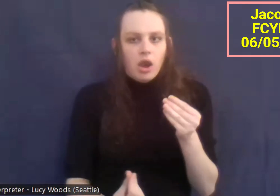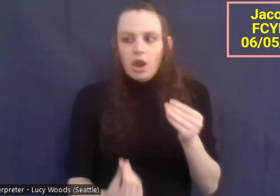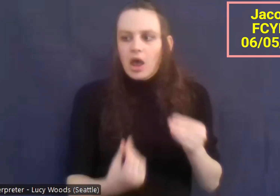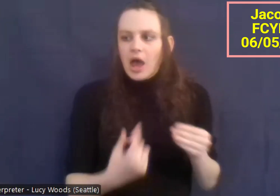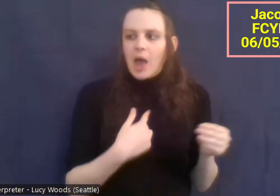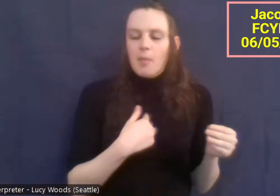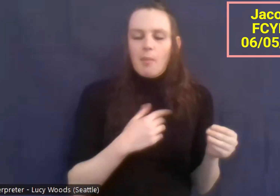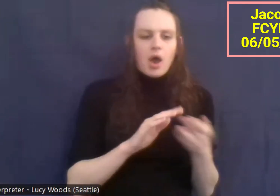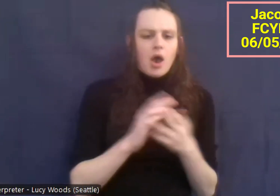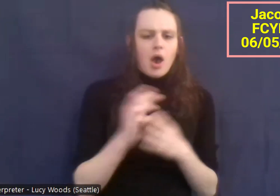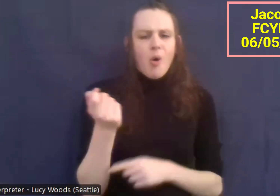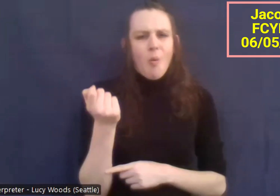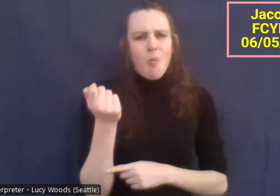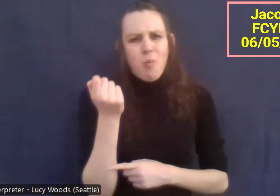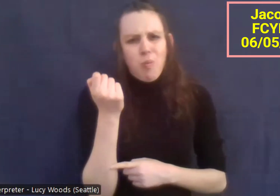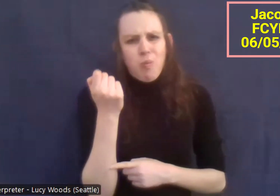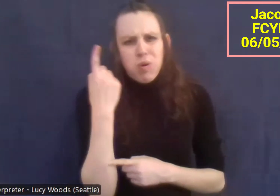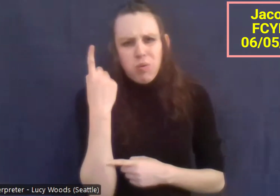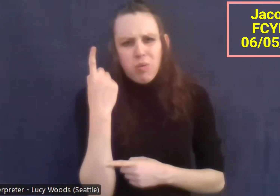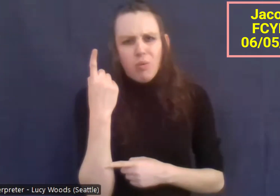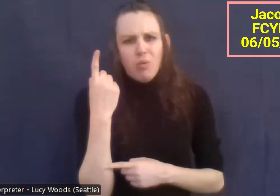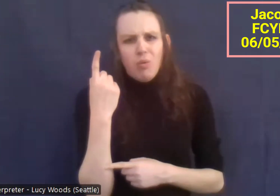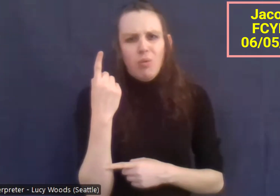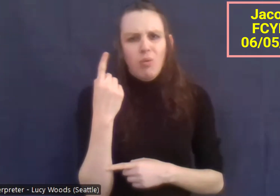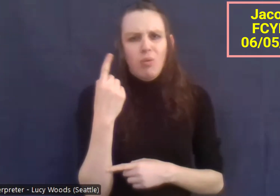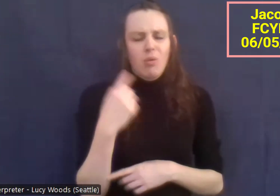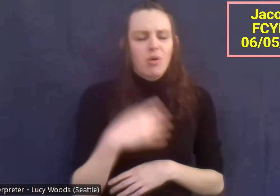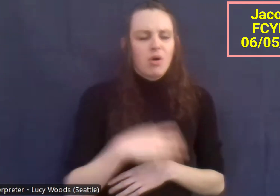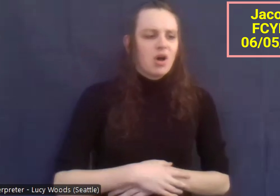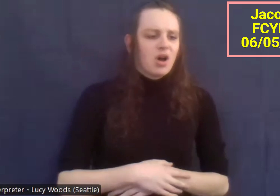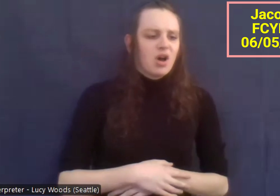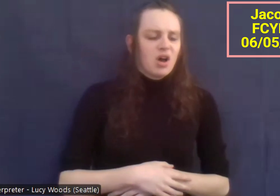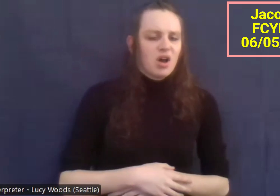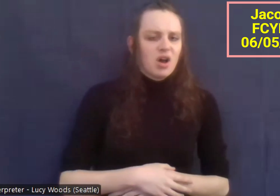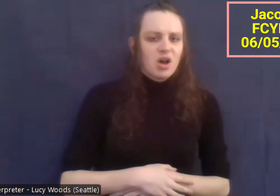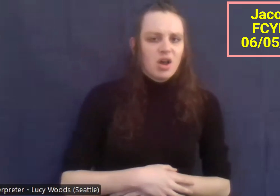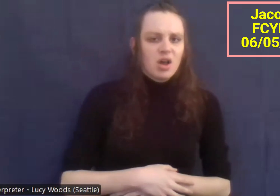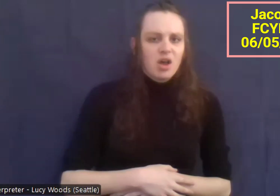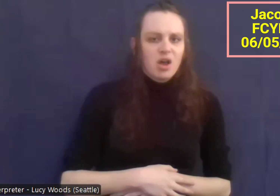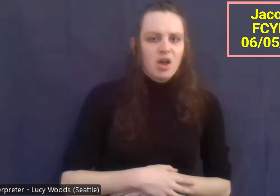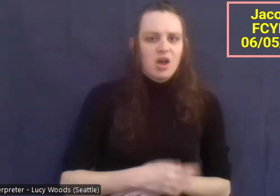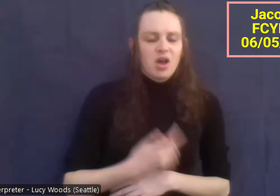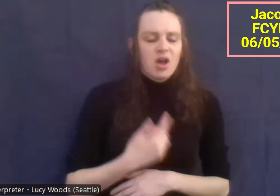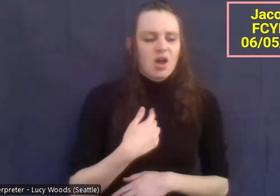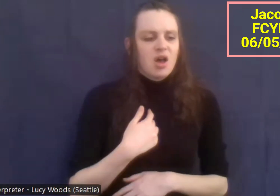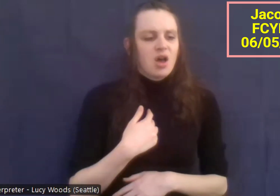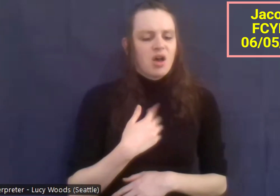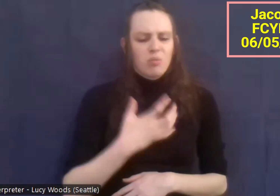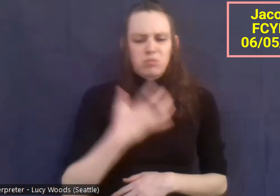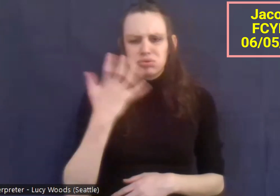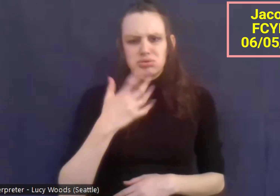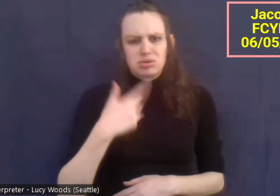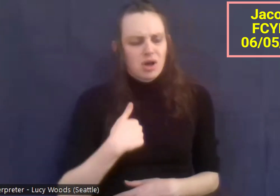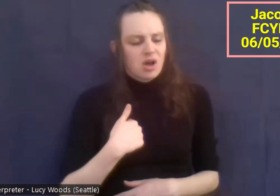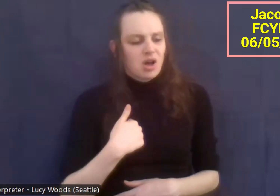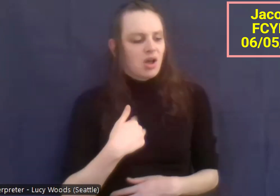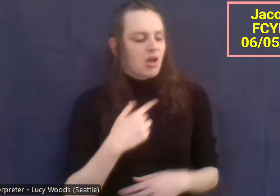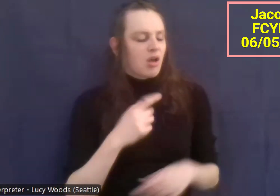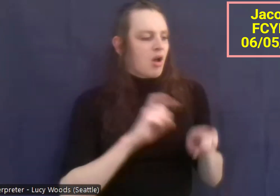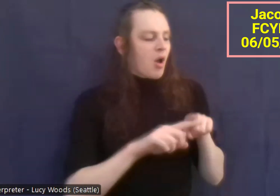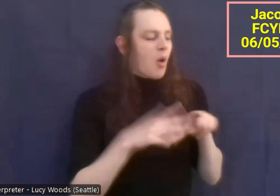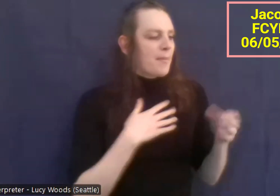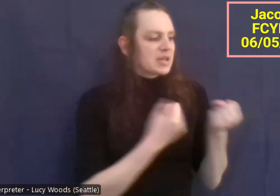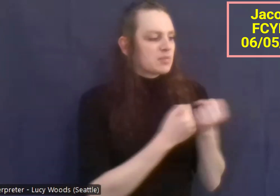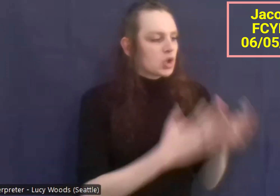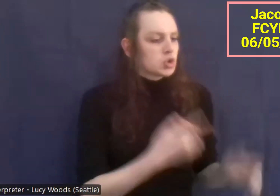shit. I overburdened myself. And I called my sponsor afterwards and told him what was